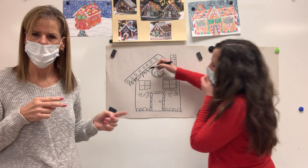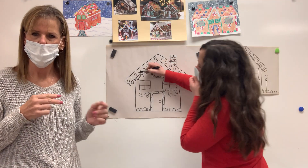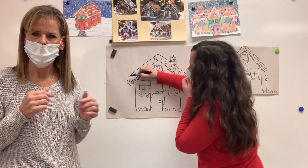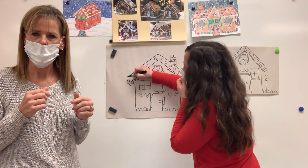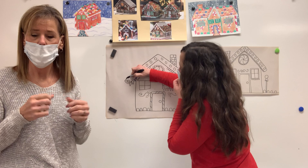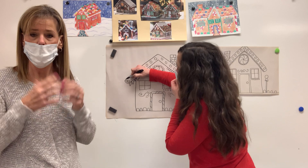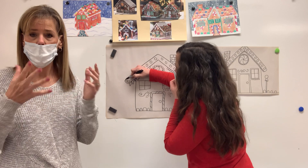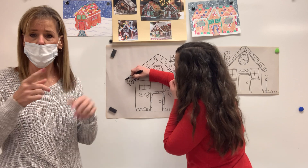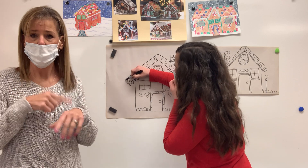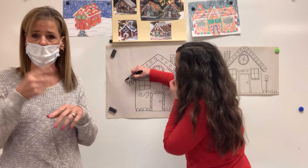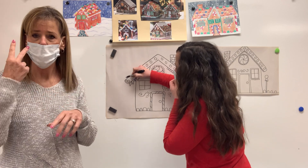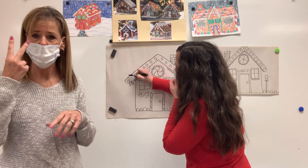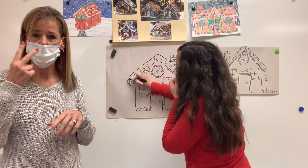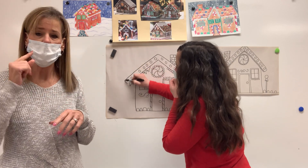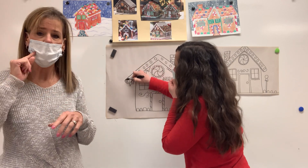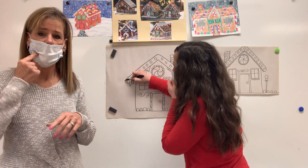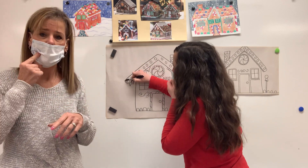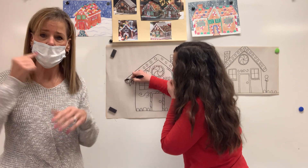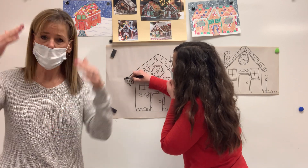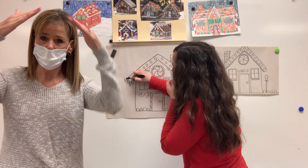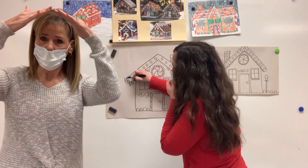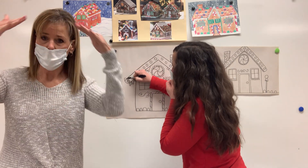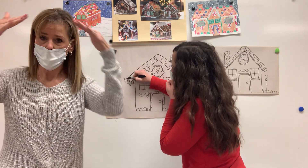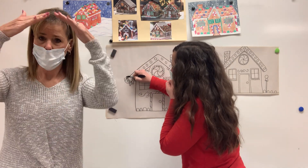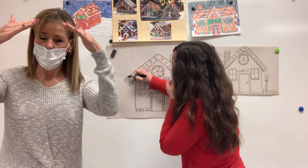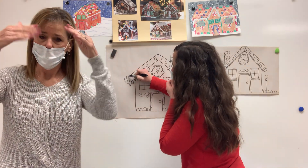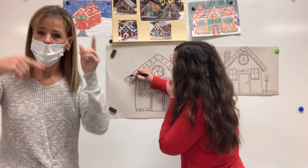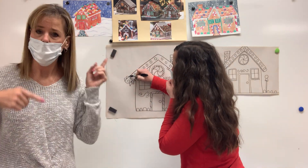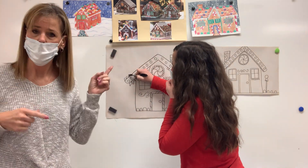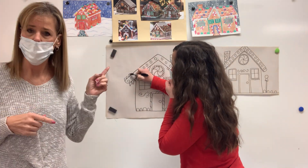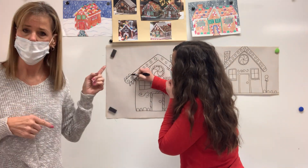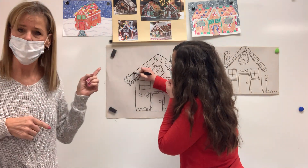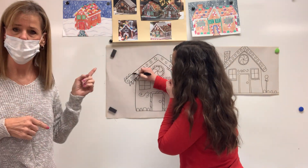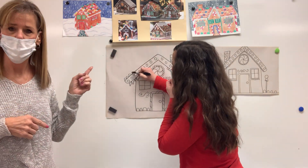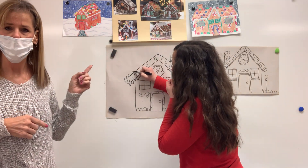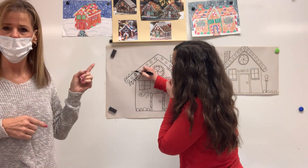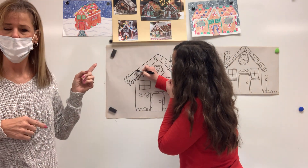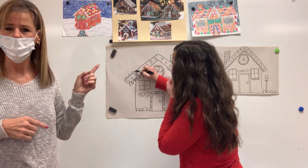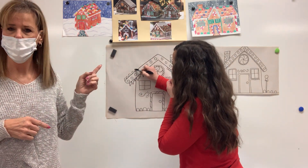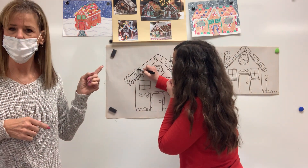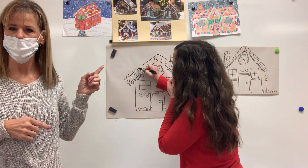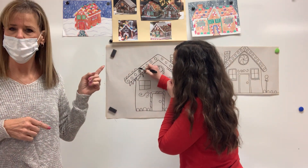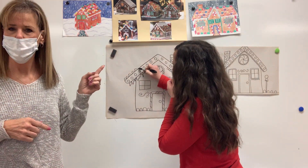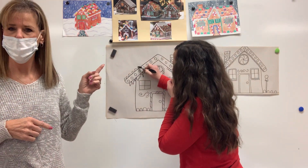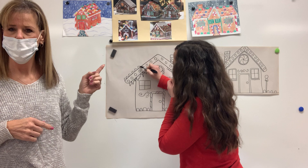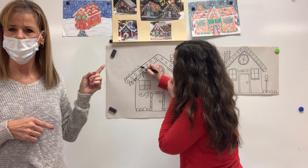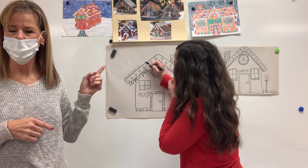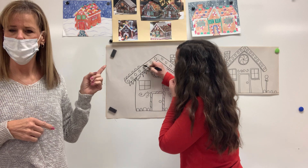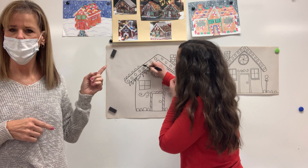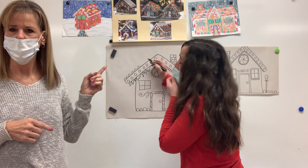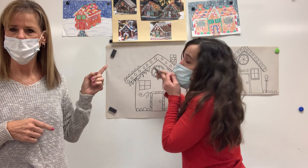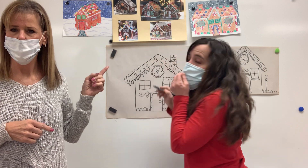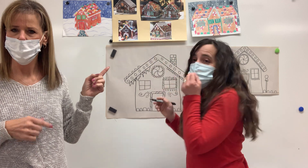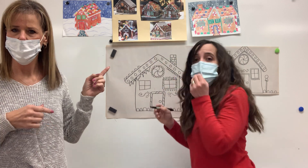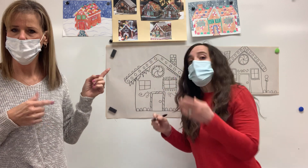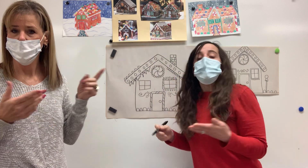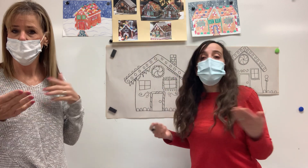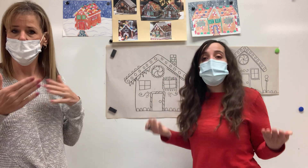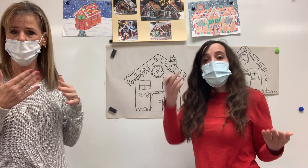times you'll see candies on the roof, so I could do gumdrops on the roof like this. Or maybe your